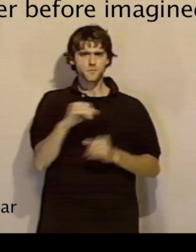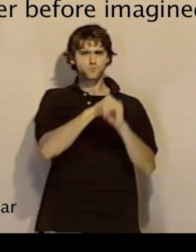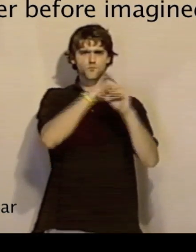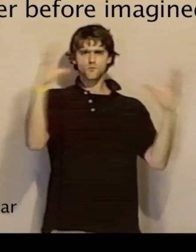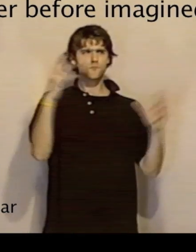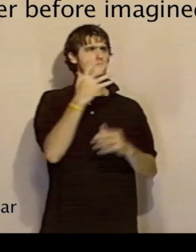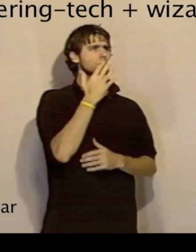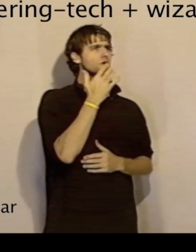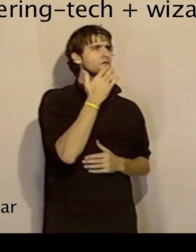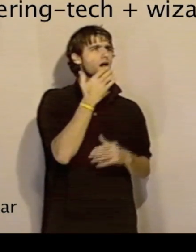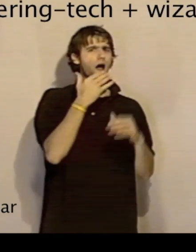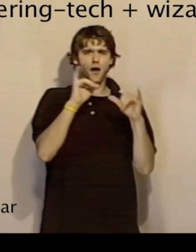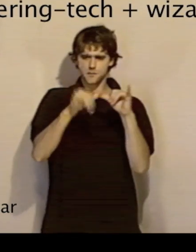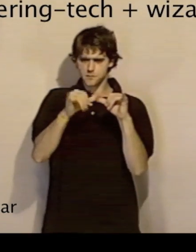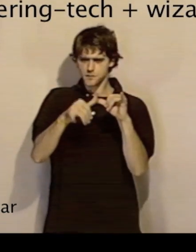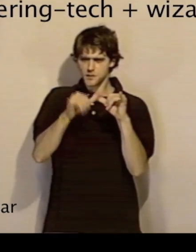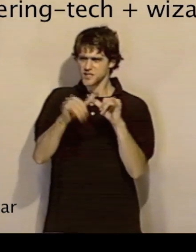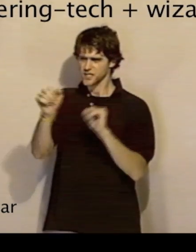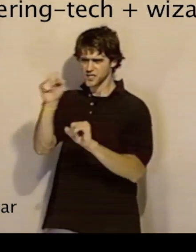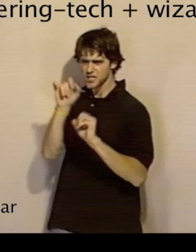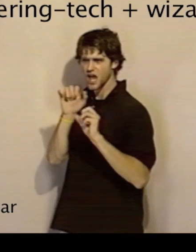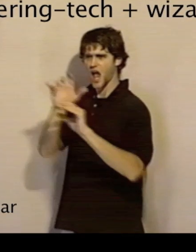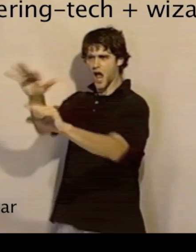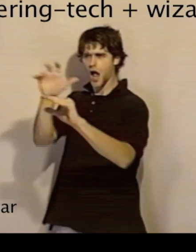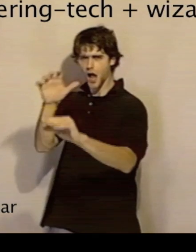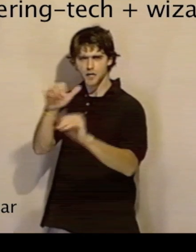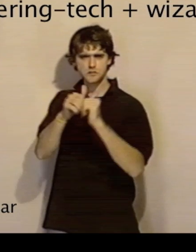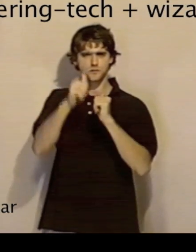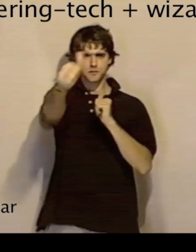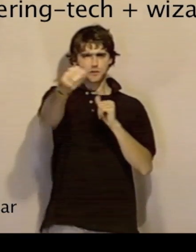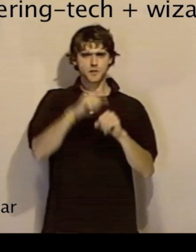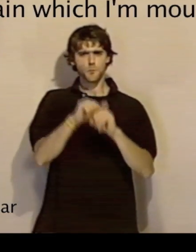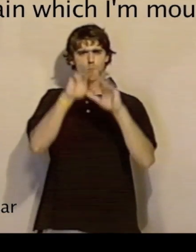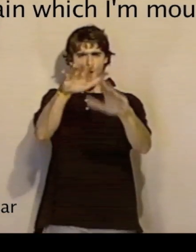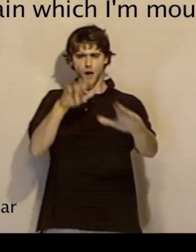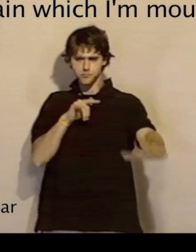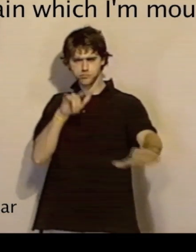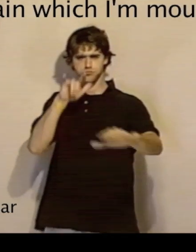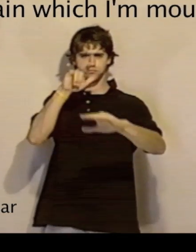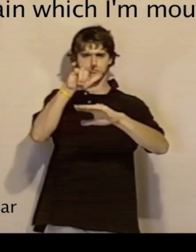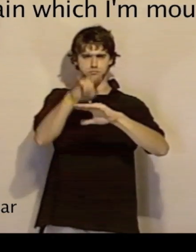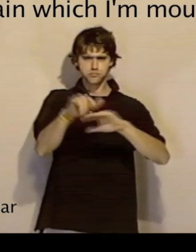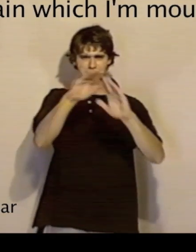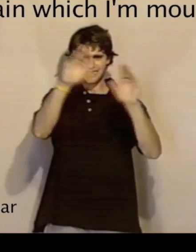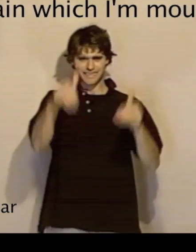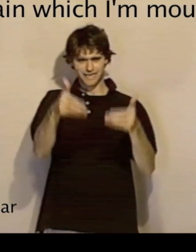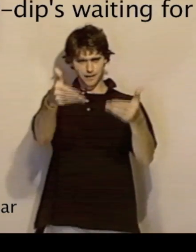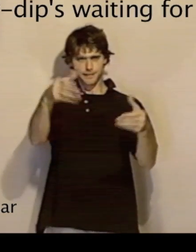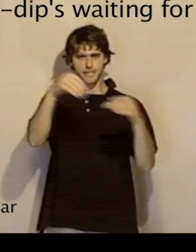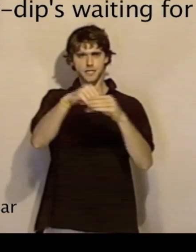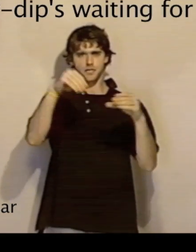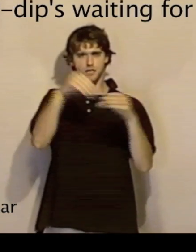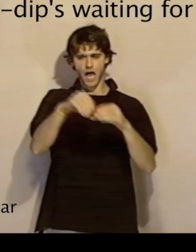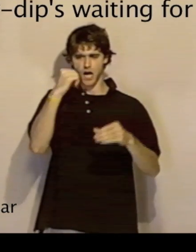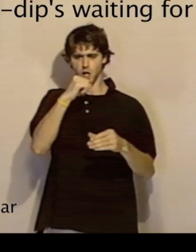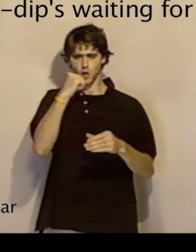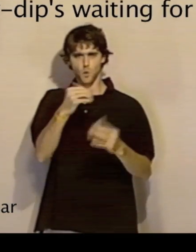before imagined. The cats trees of color, engineering technical wizardry. In the distance there's a mountain, which a mountain. There's a cabin there, honey